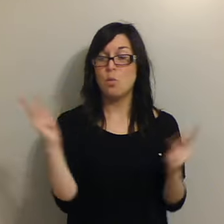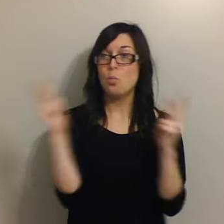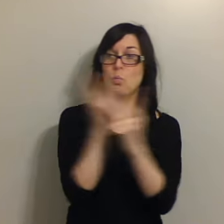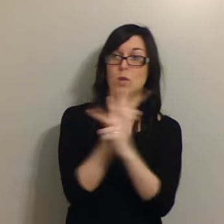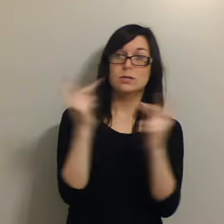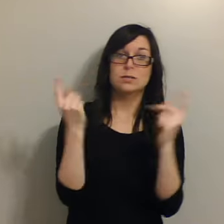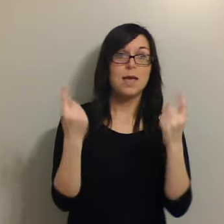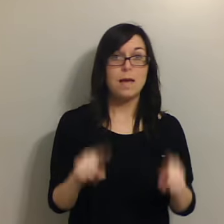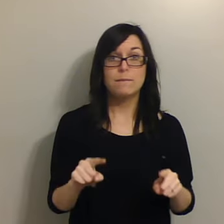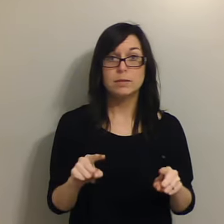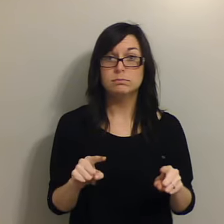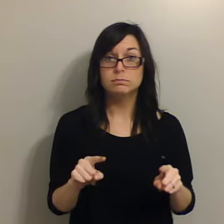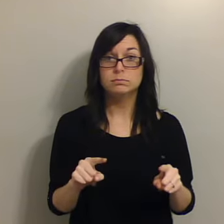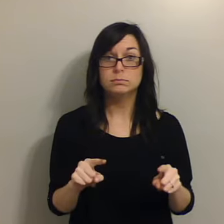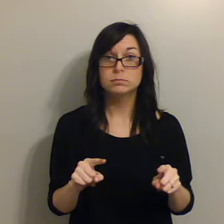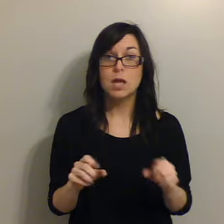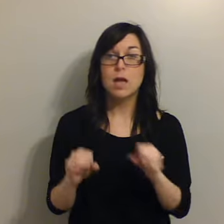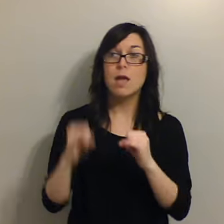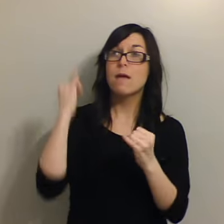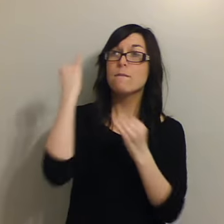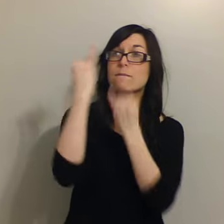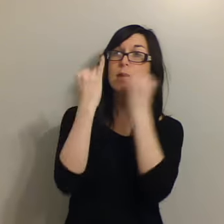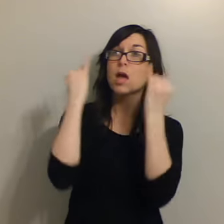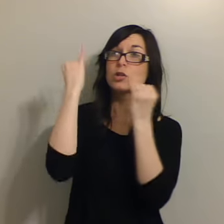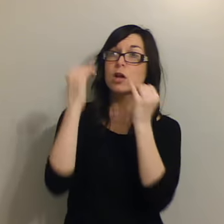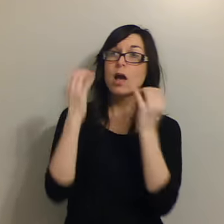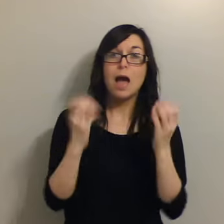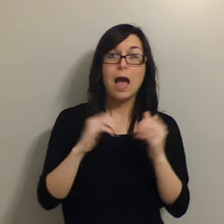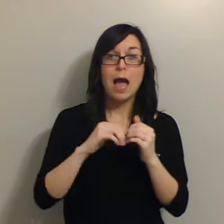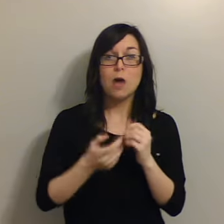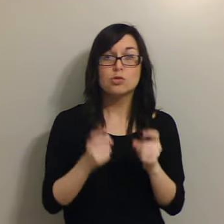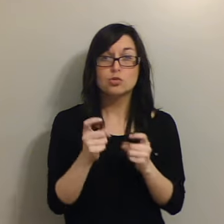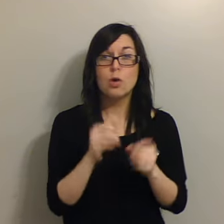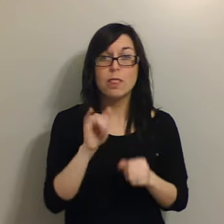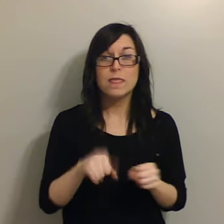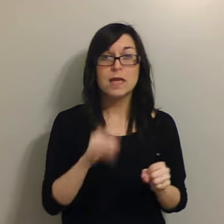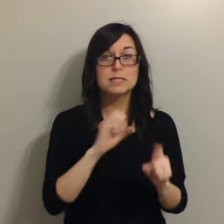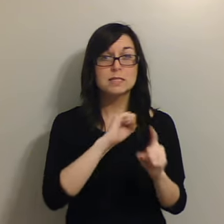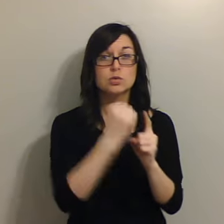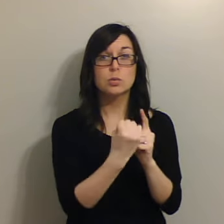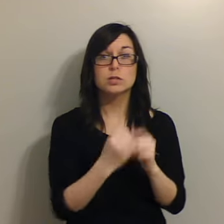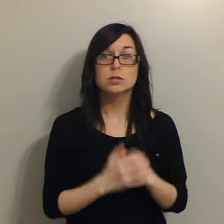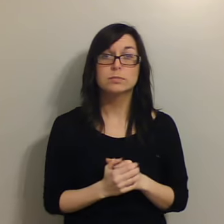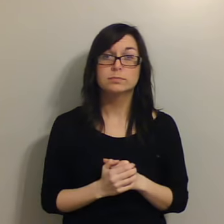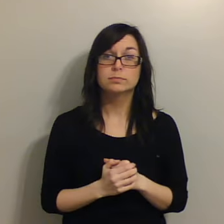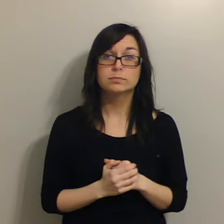the only one. Every experience we've had, the only thought that is projected into the world of you.